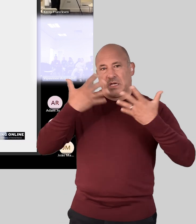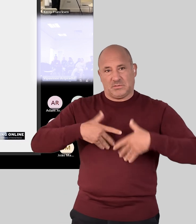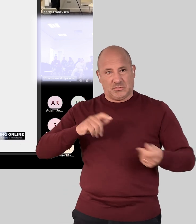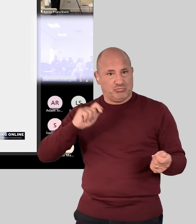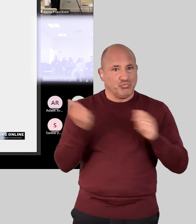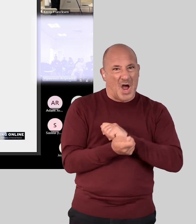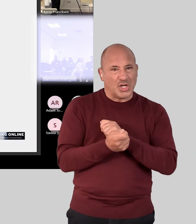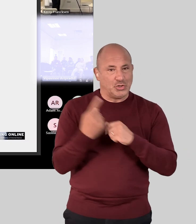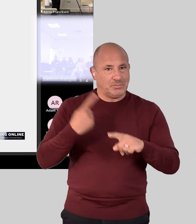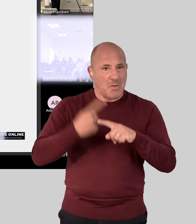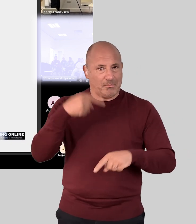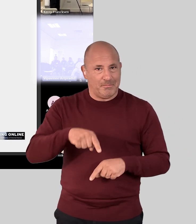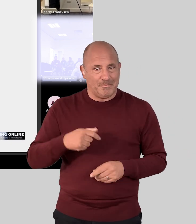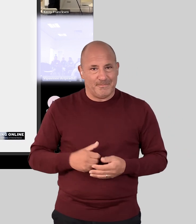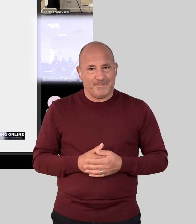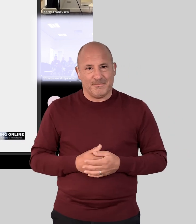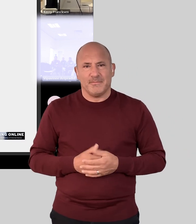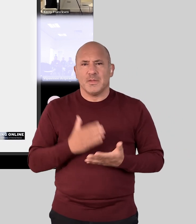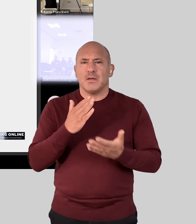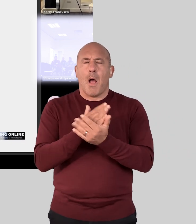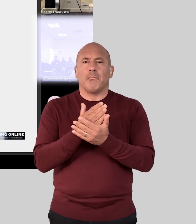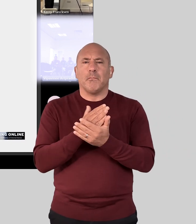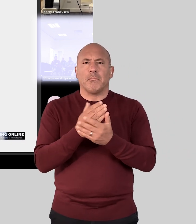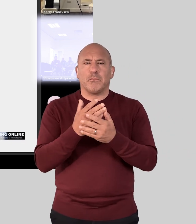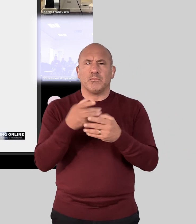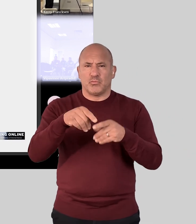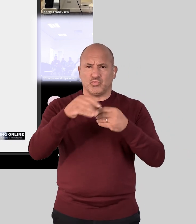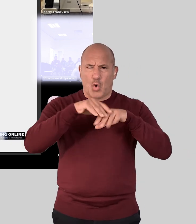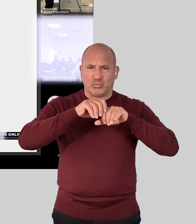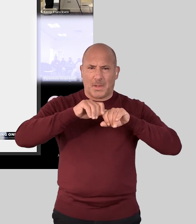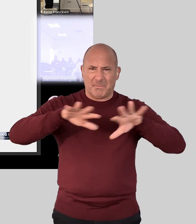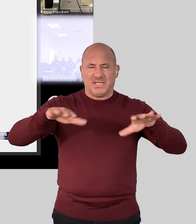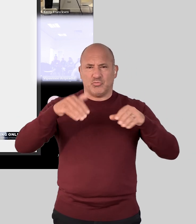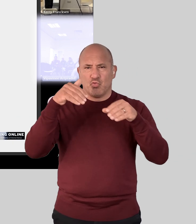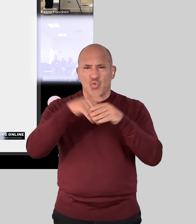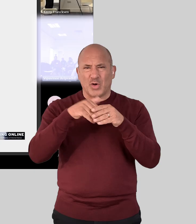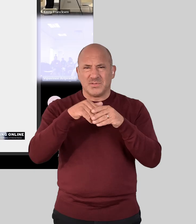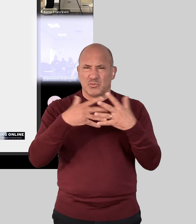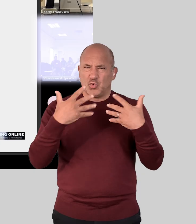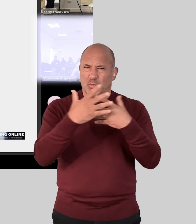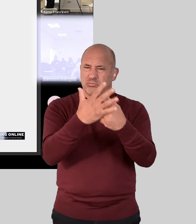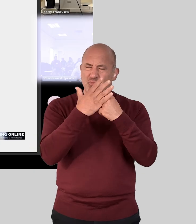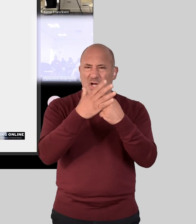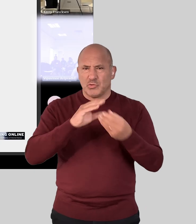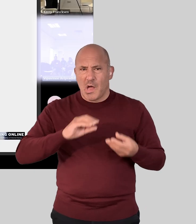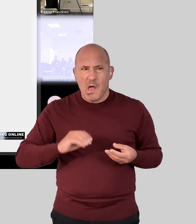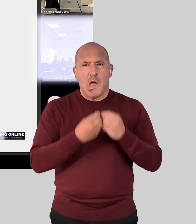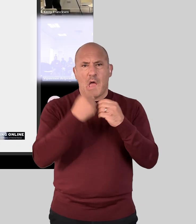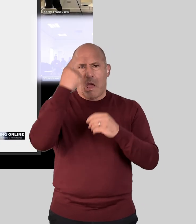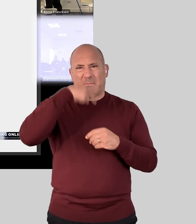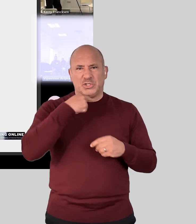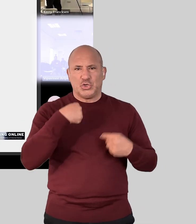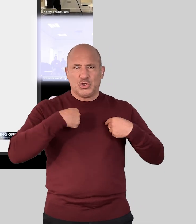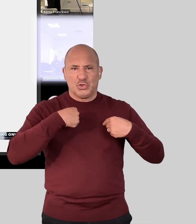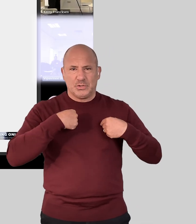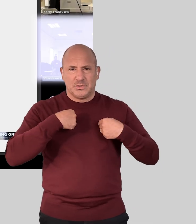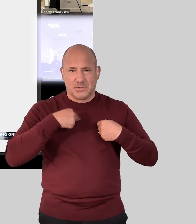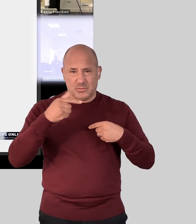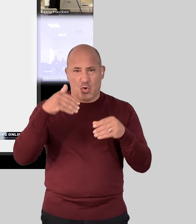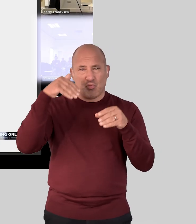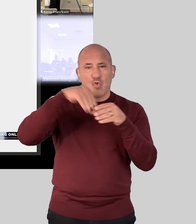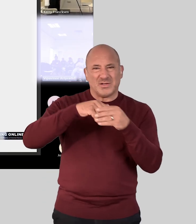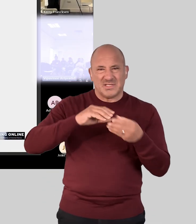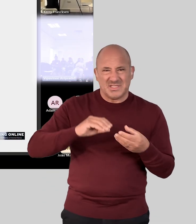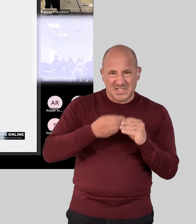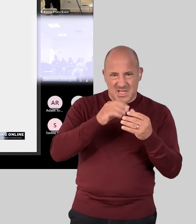both literally, physically, and in the way you present yourself. There's a pressure to image craft on social media,